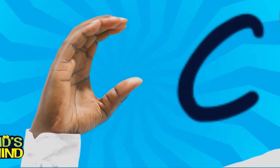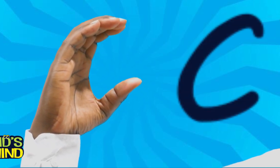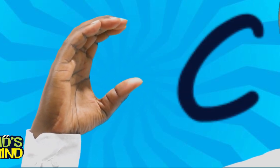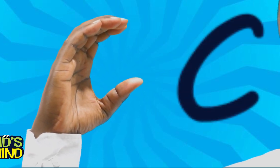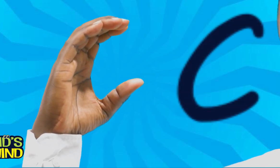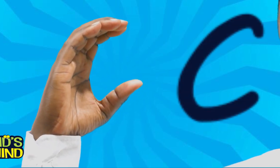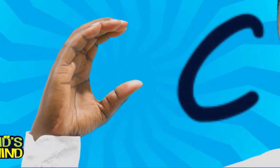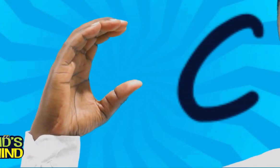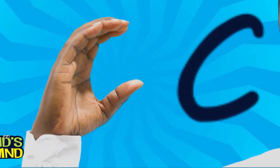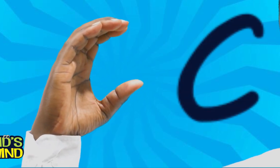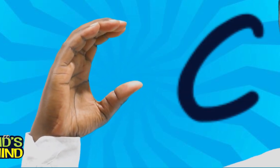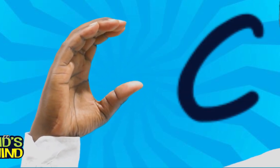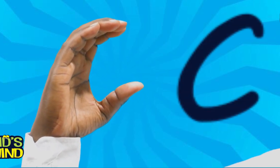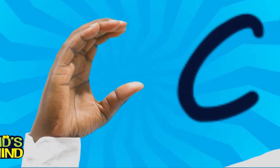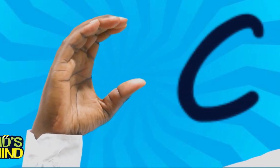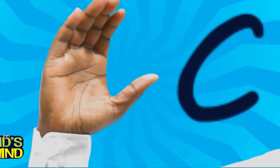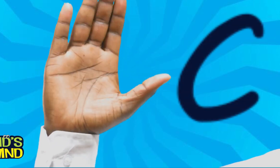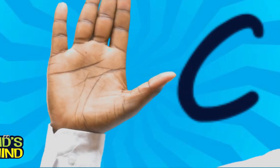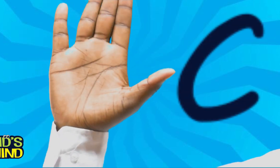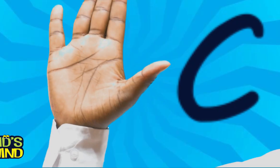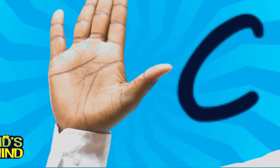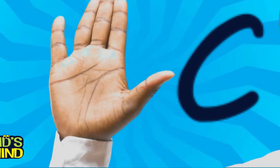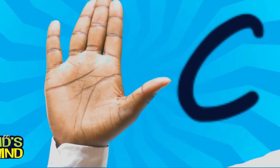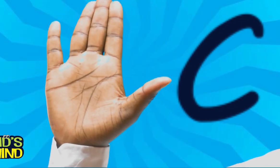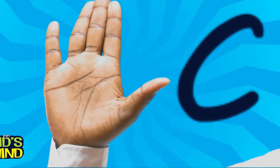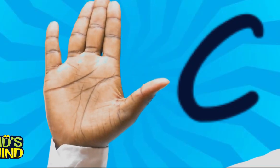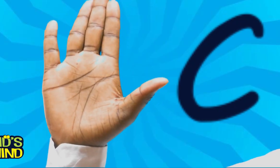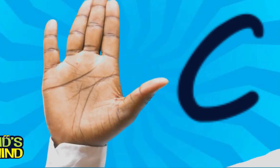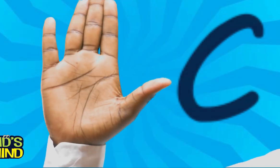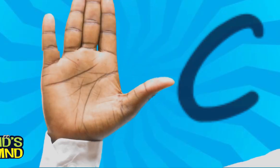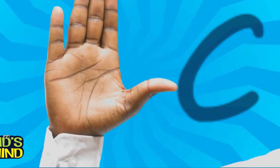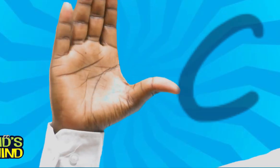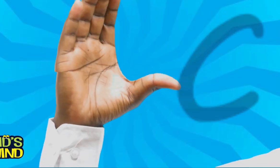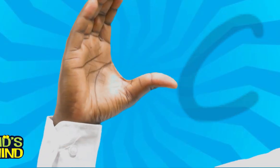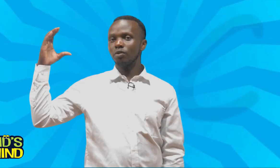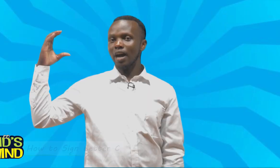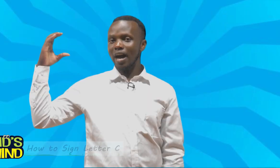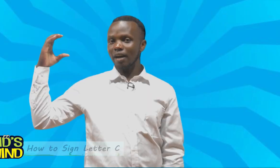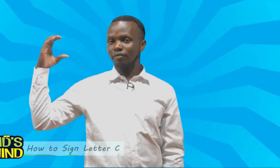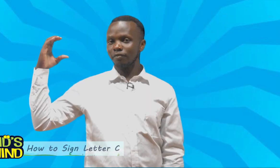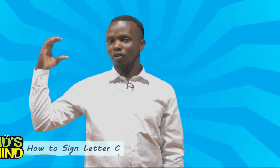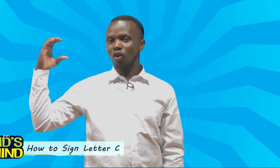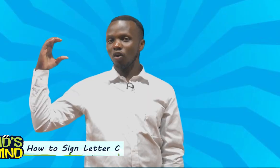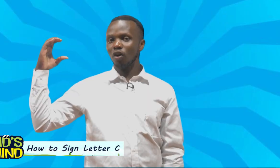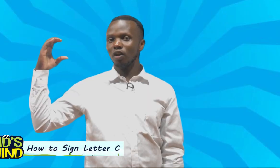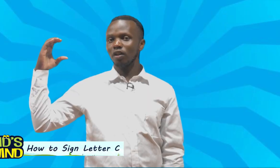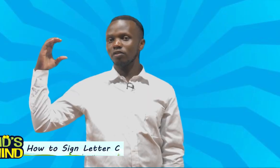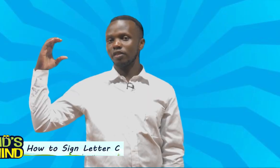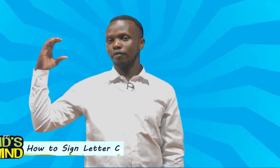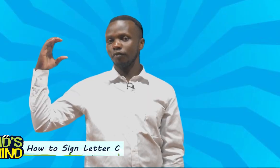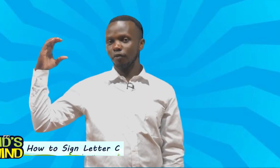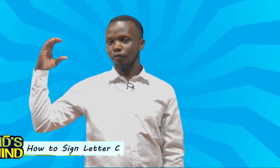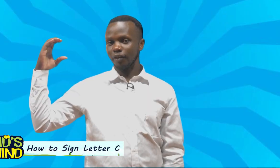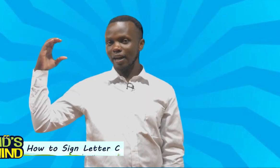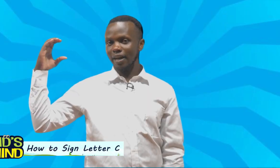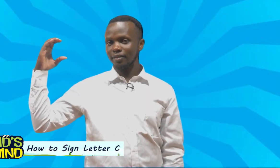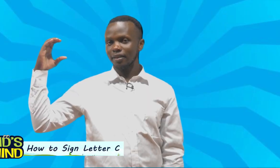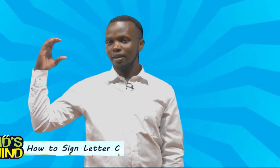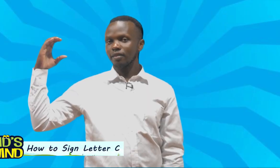are curved, okay? So you use your palm, then you curve all the 4 fingers, the